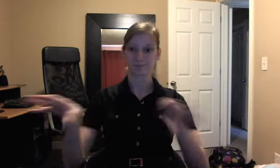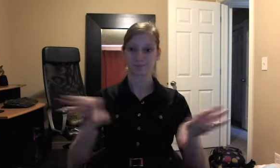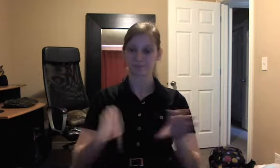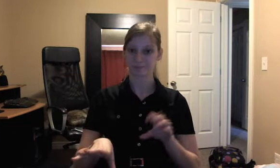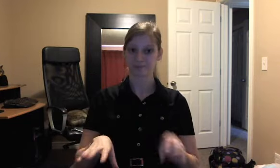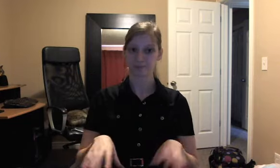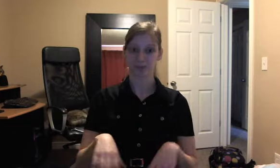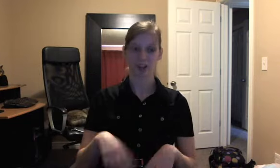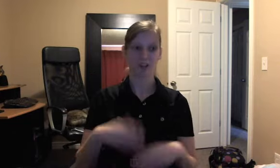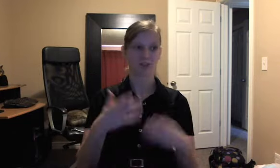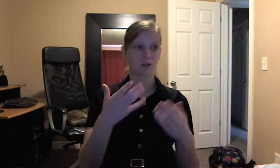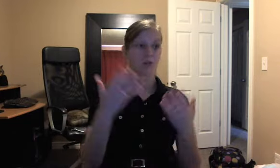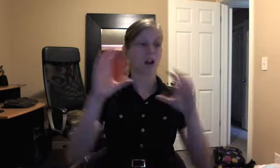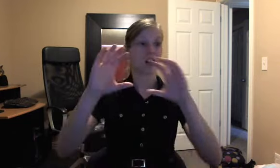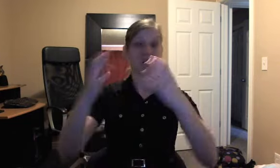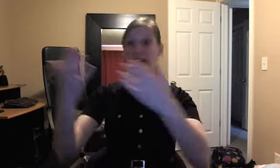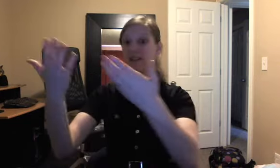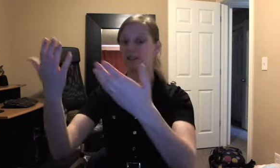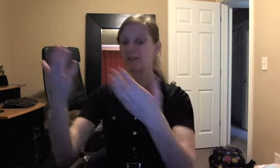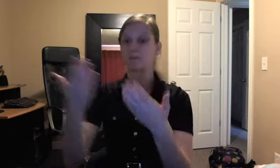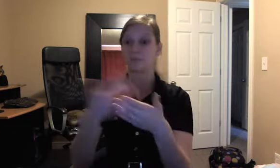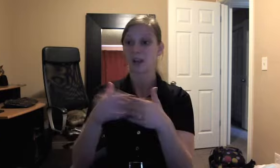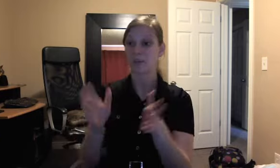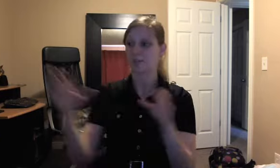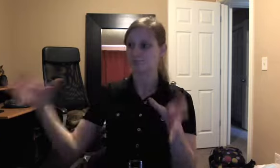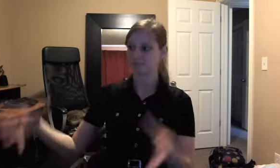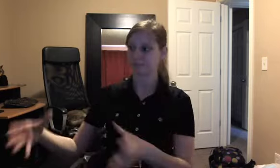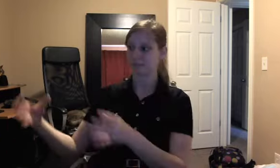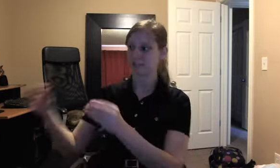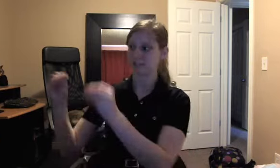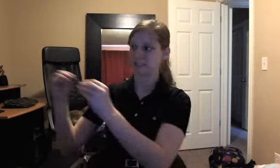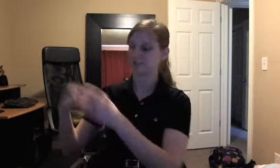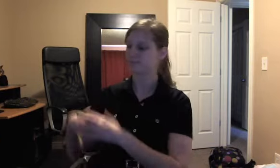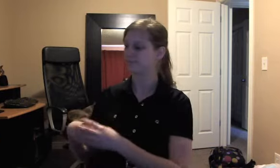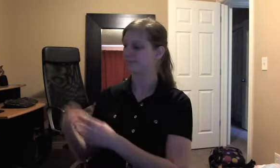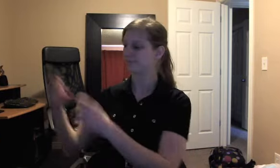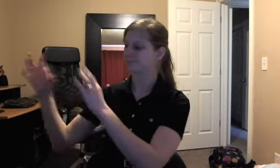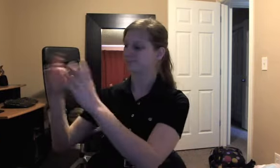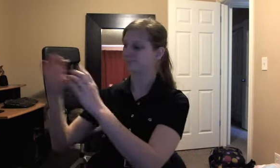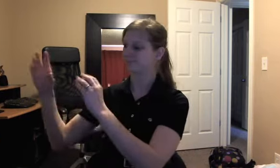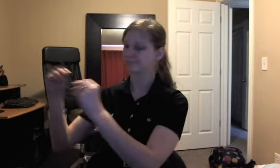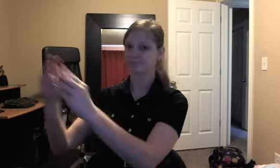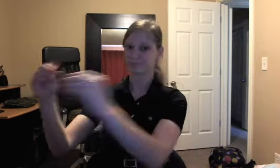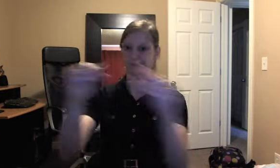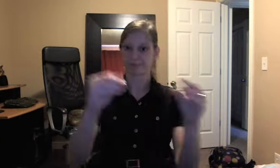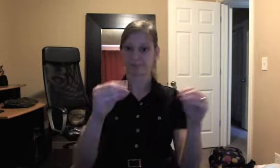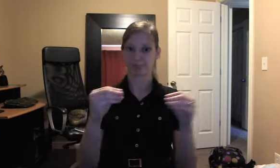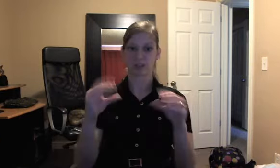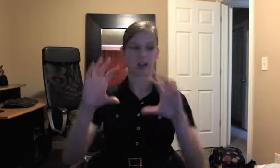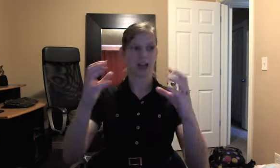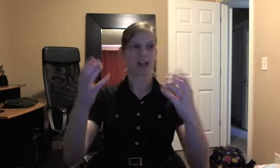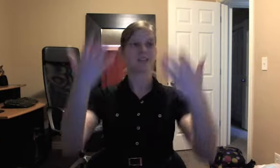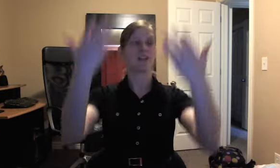Awesome. Oh, yeah. Now that we know this saying, please excuse my dear Aunt Sally, now we're going to learn what